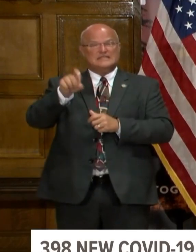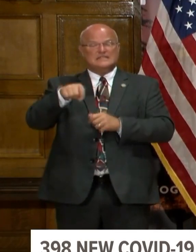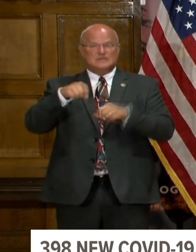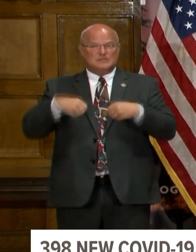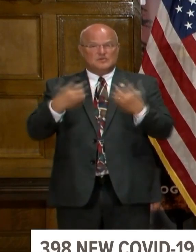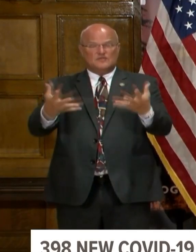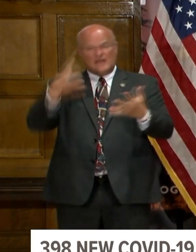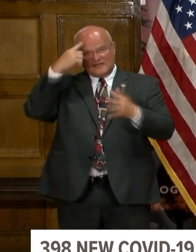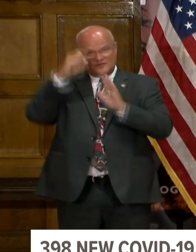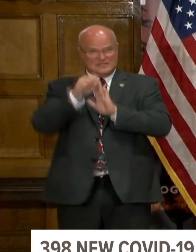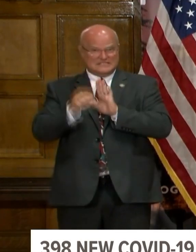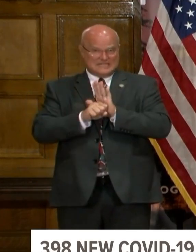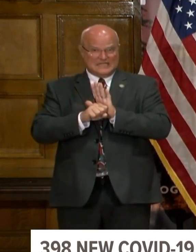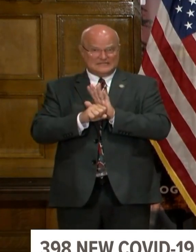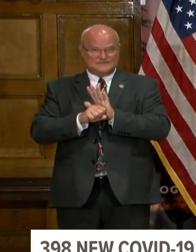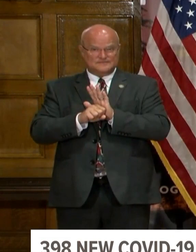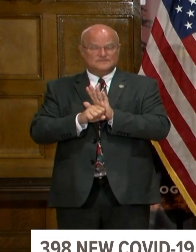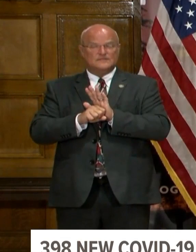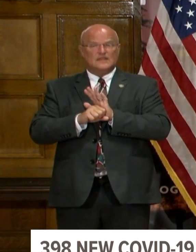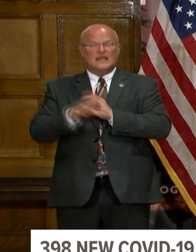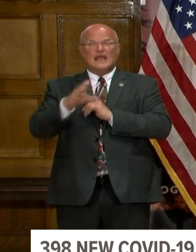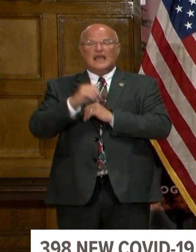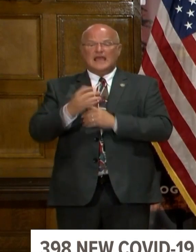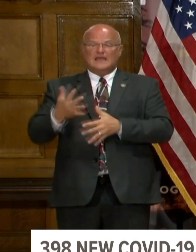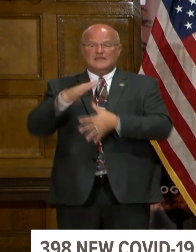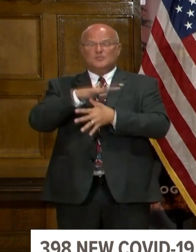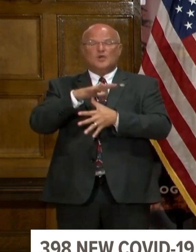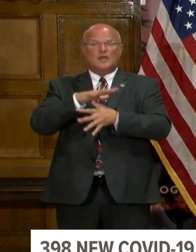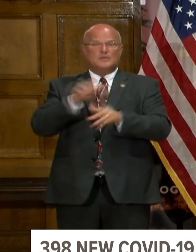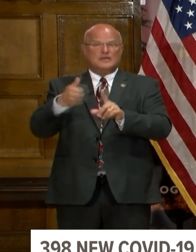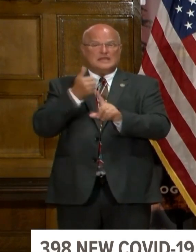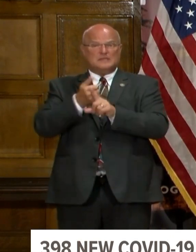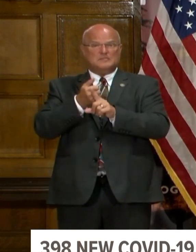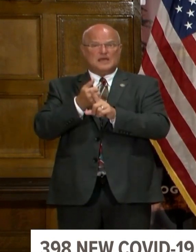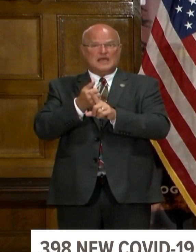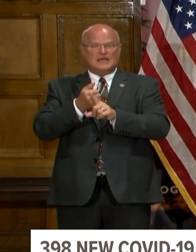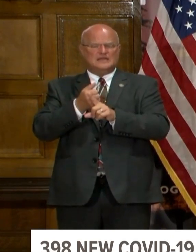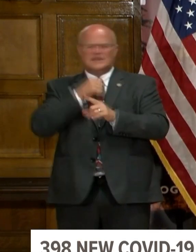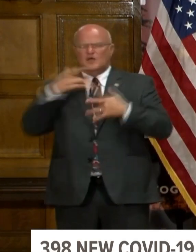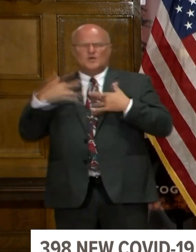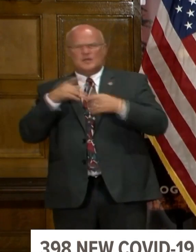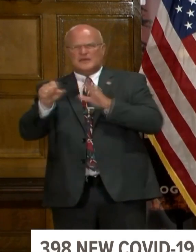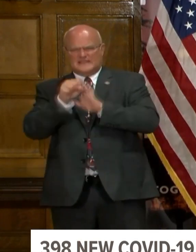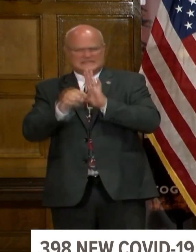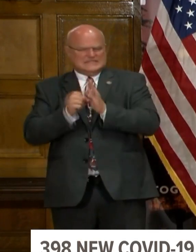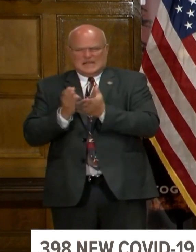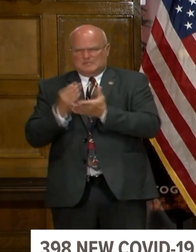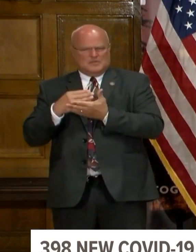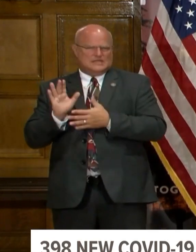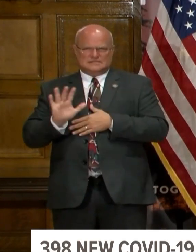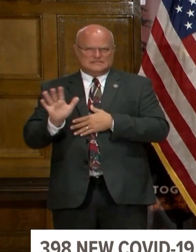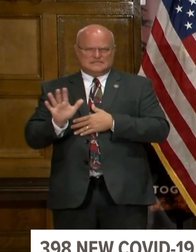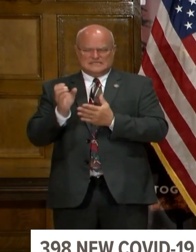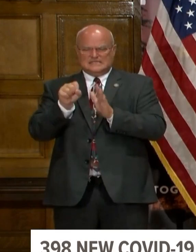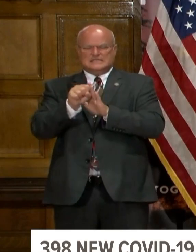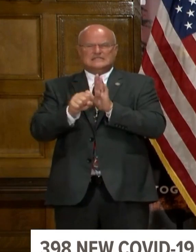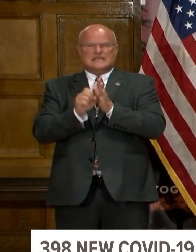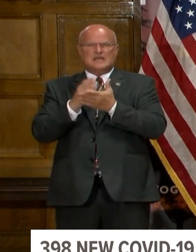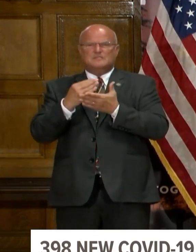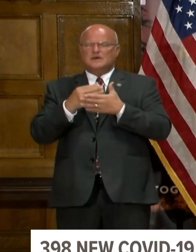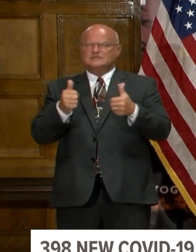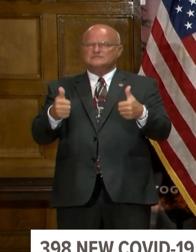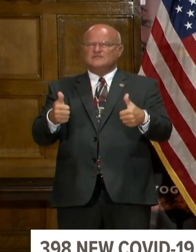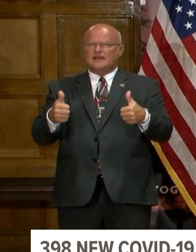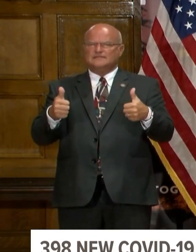be provided to the states. And the primary impact, I'm not worried about the state budget. The state budget is in